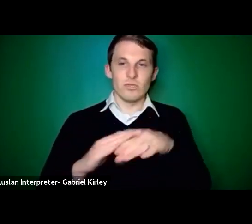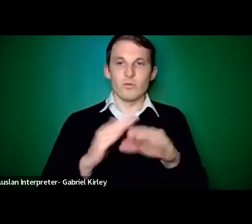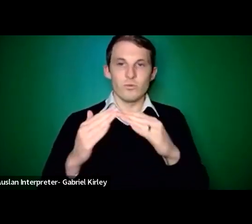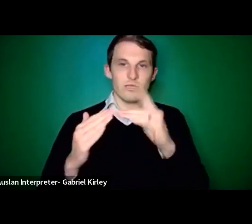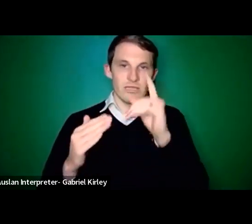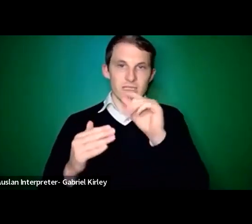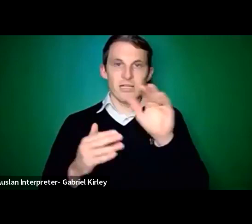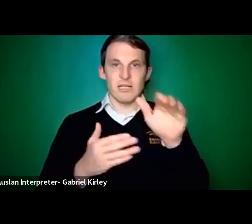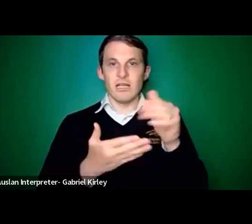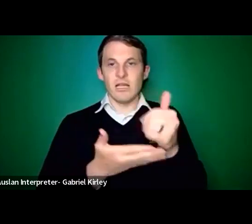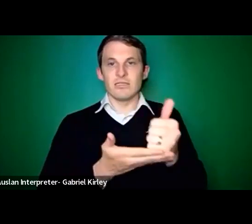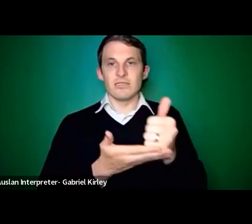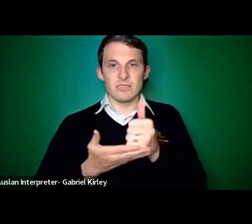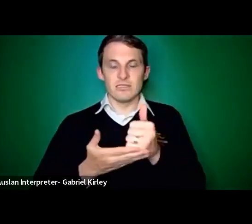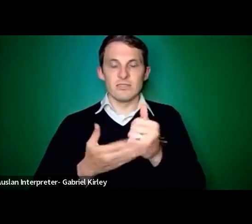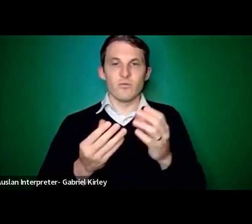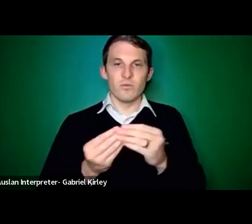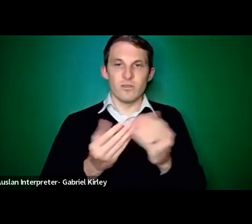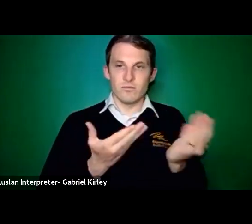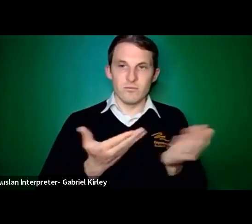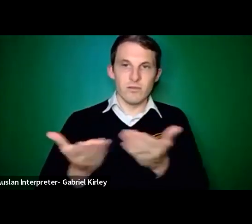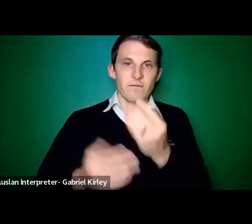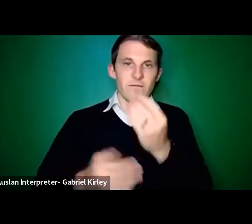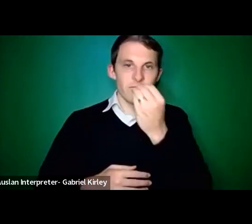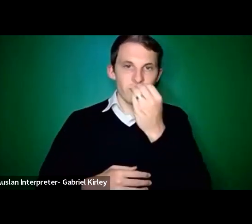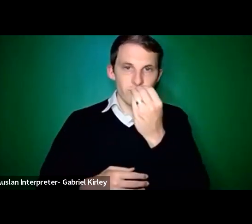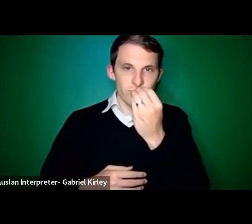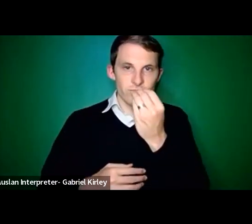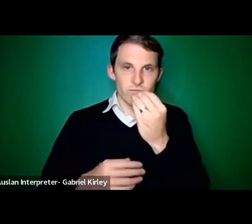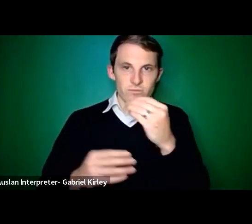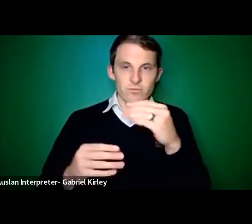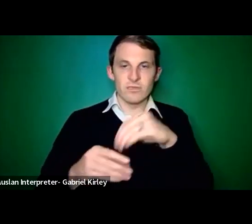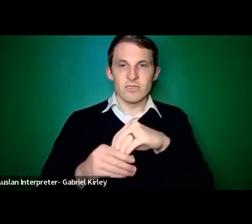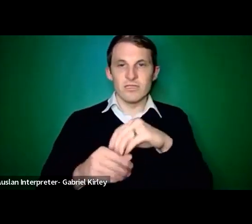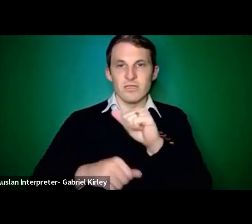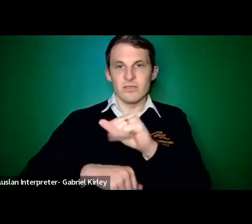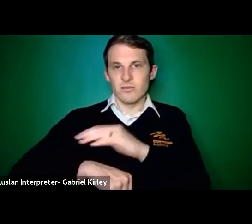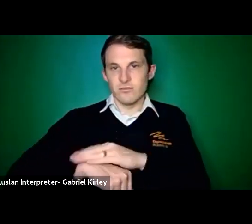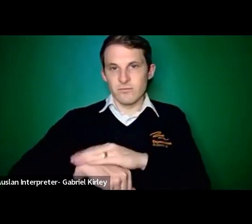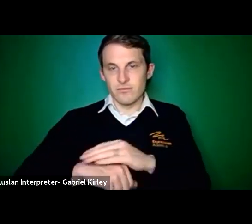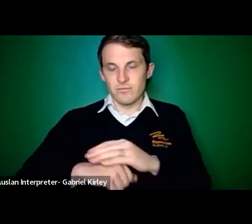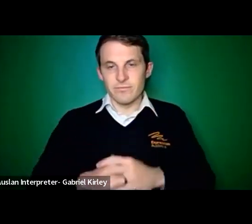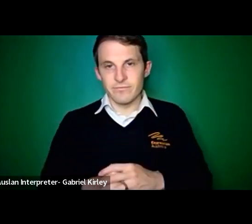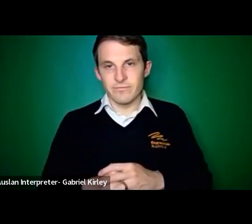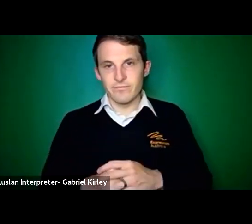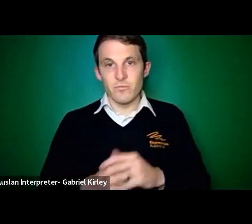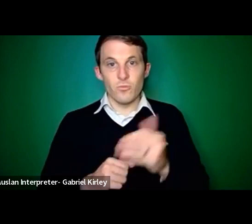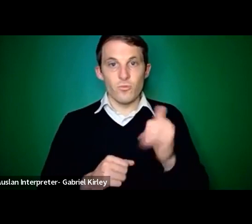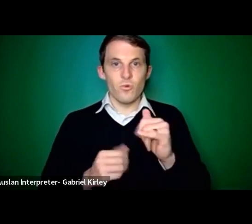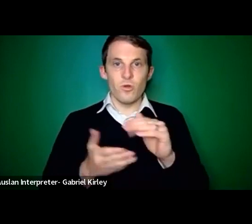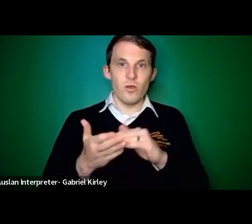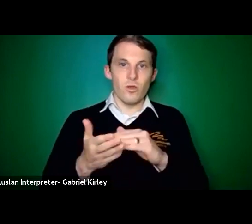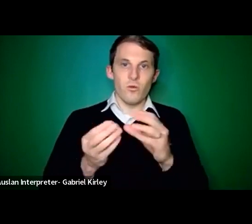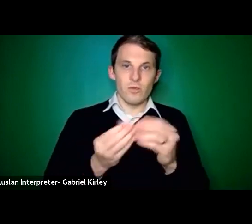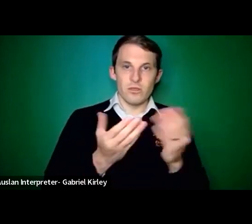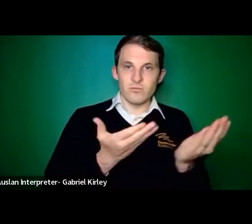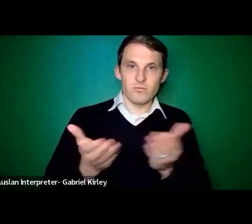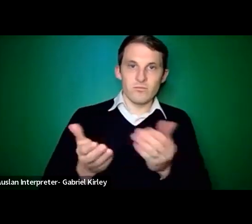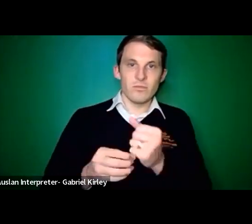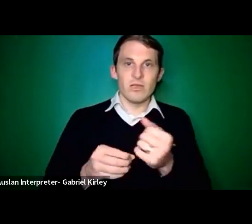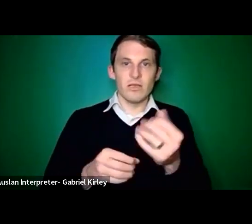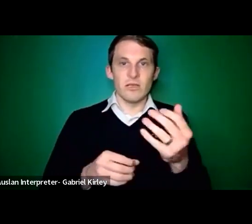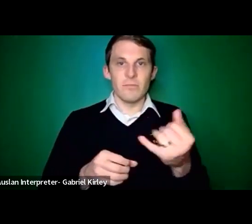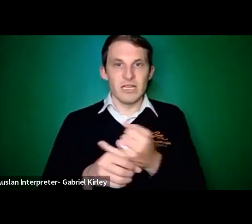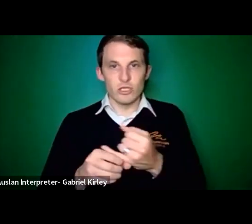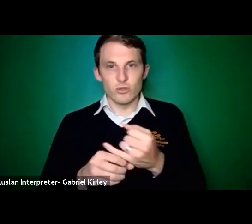with supply of food in that particular setting, or even supply of their essential medications and